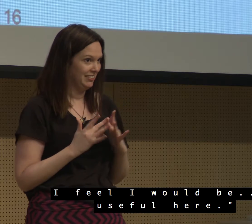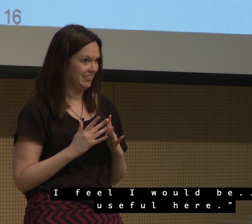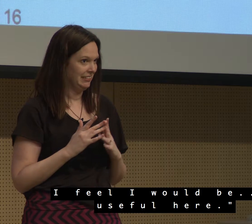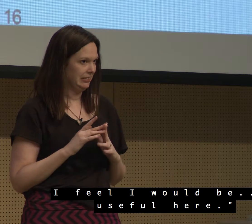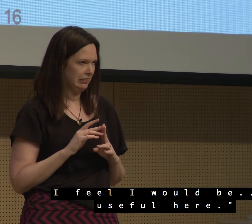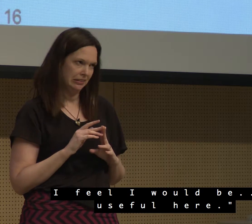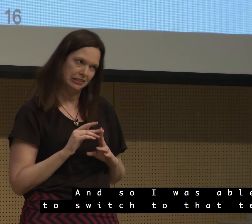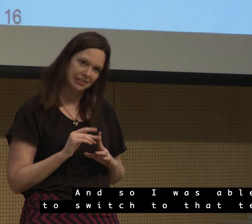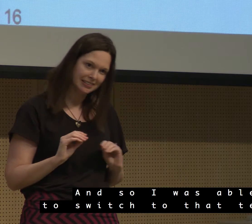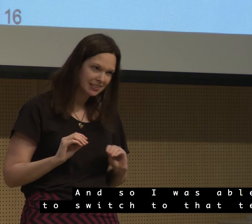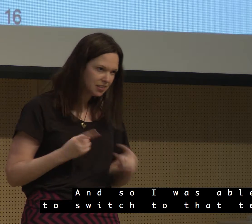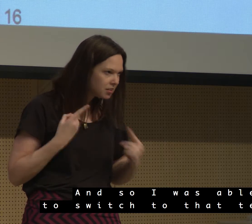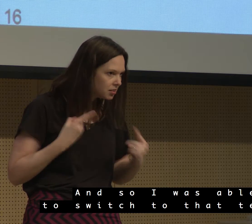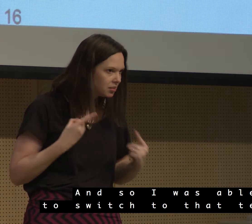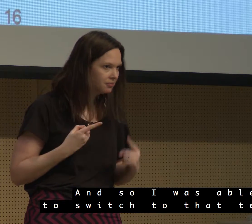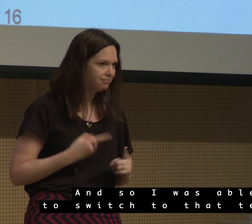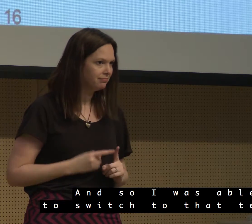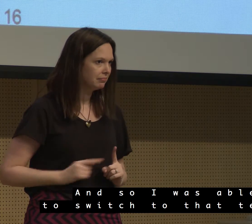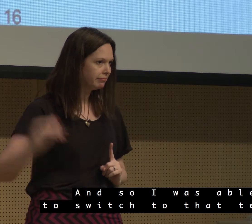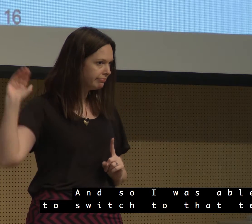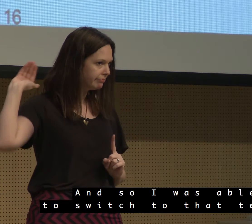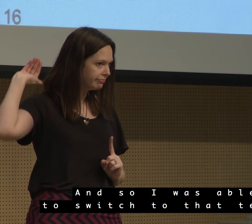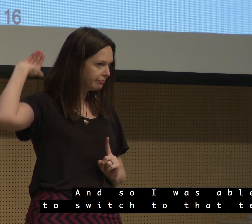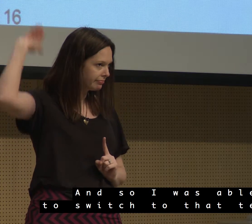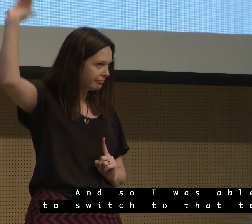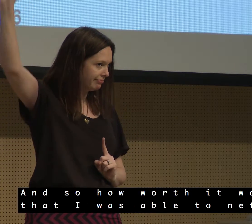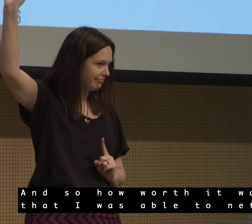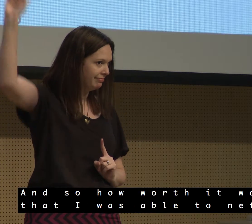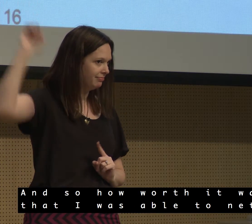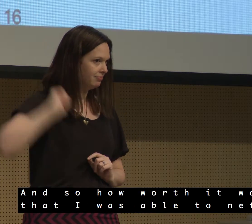useful here. And so I was able to switch to that team. And so how